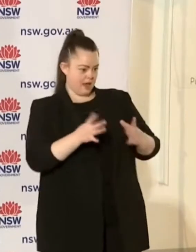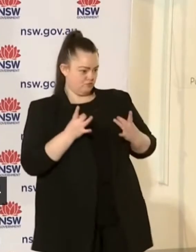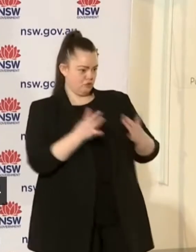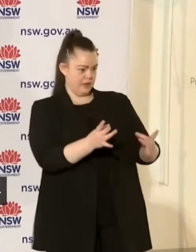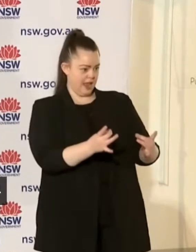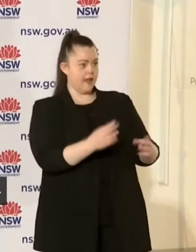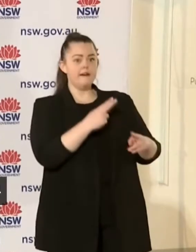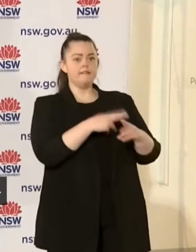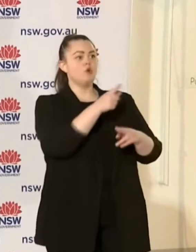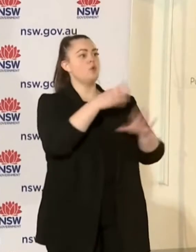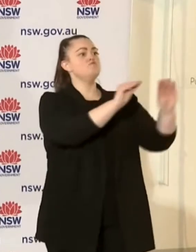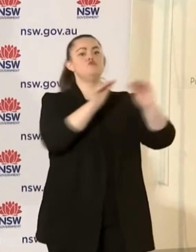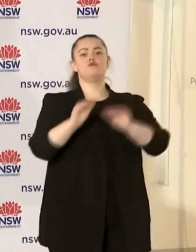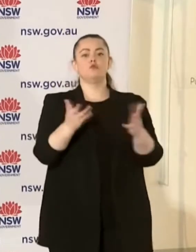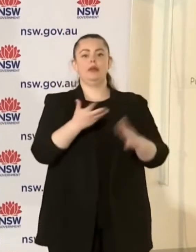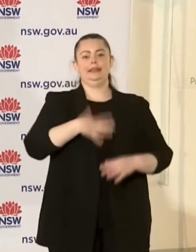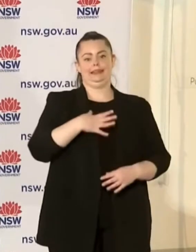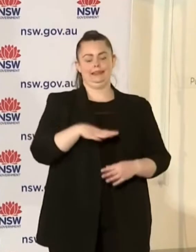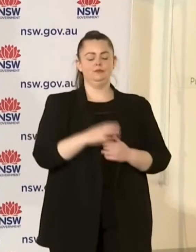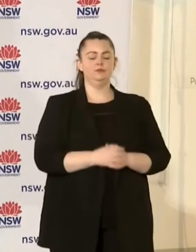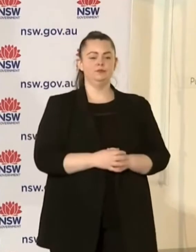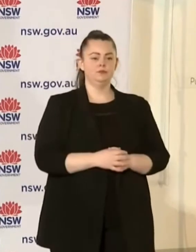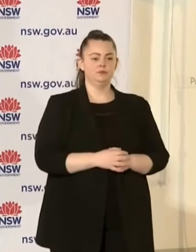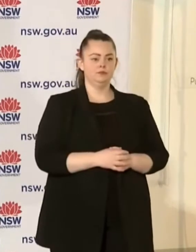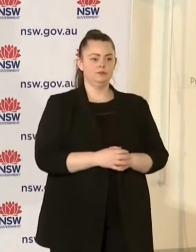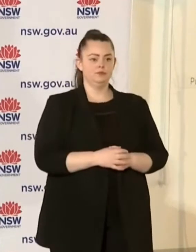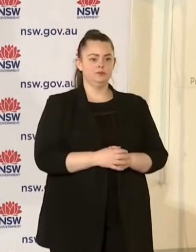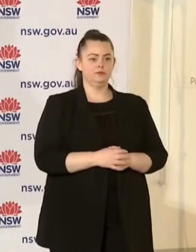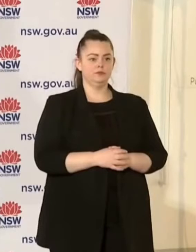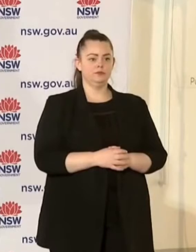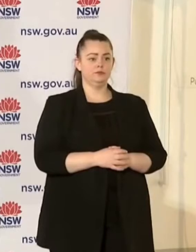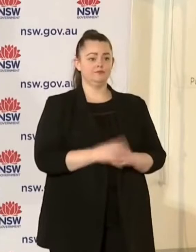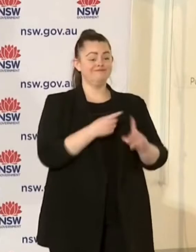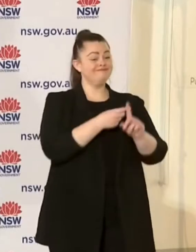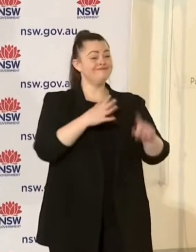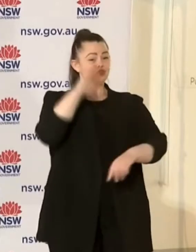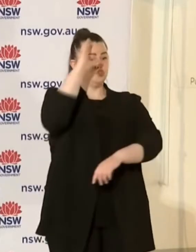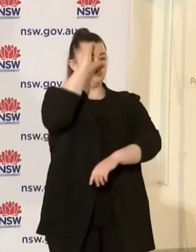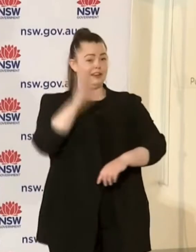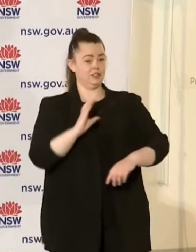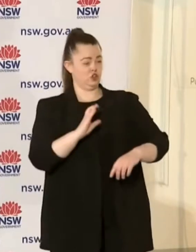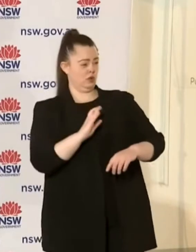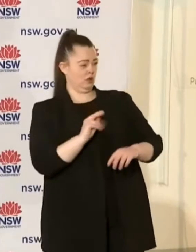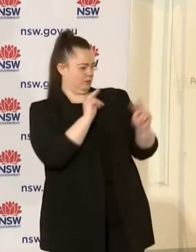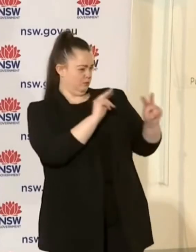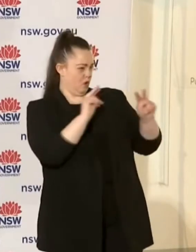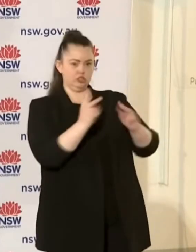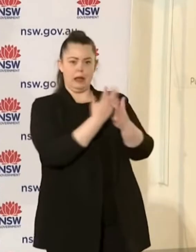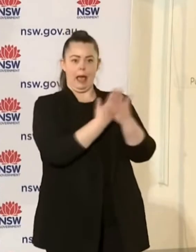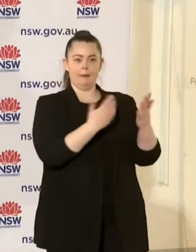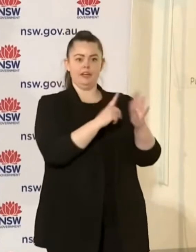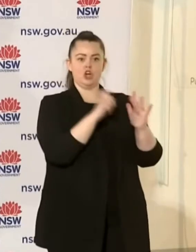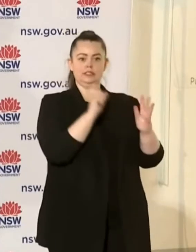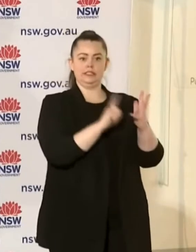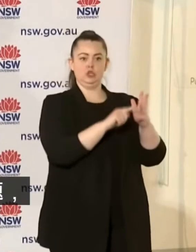care unit that they need. We are also assisting in maintaining regional intensive care bed capacity.